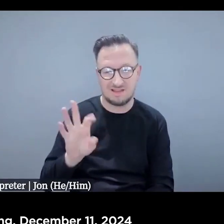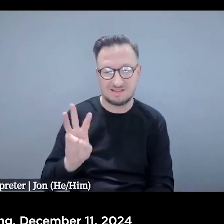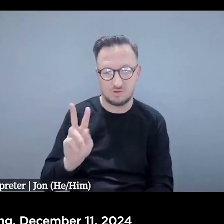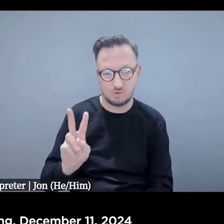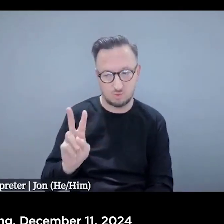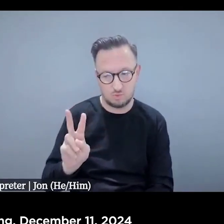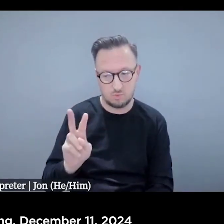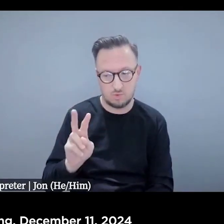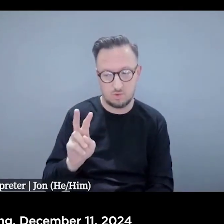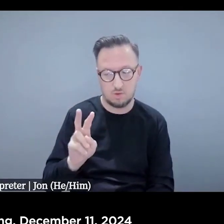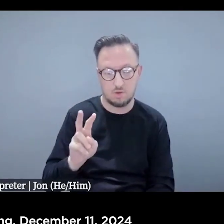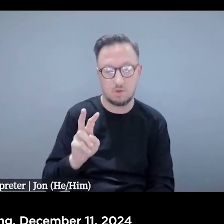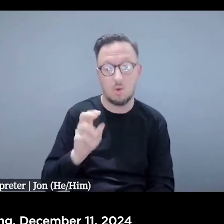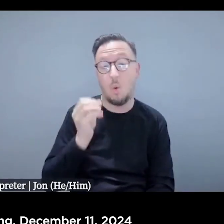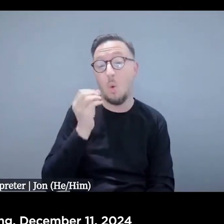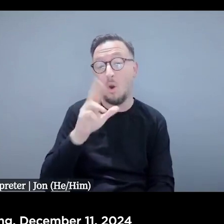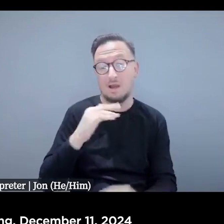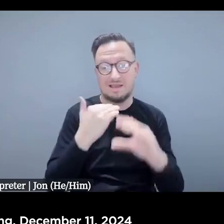828-259-5962 or emailing